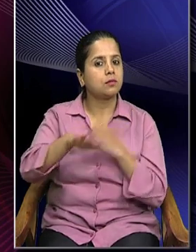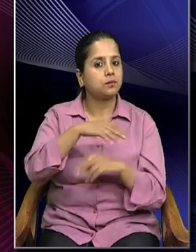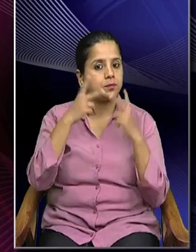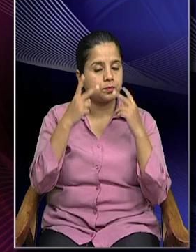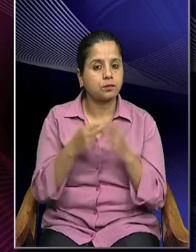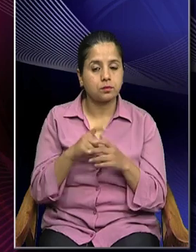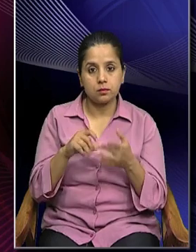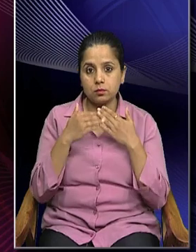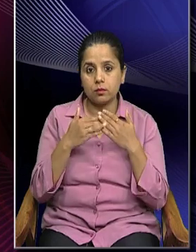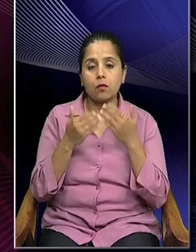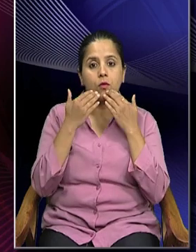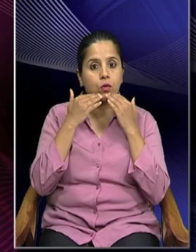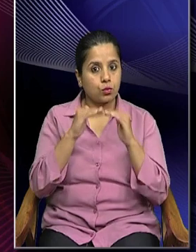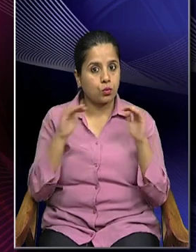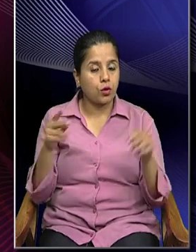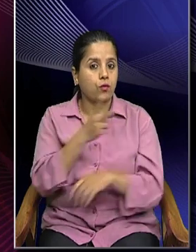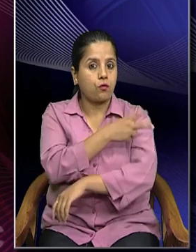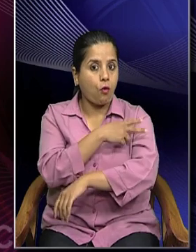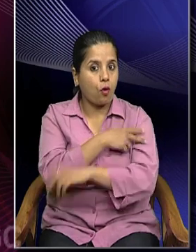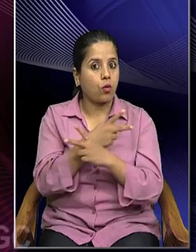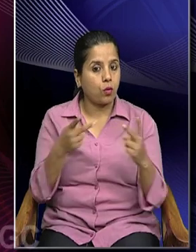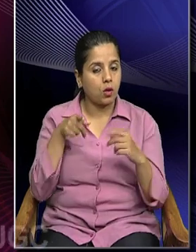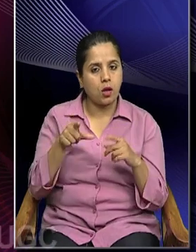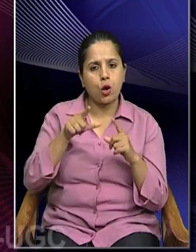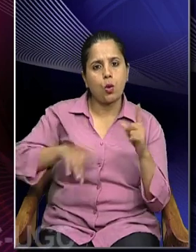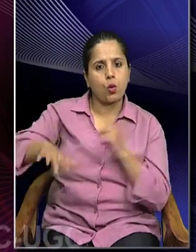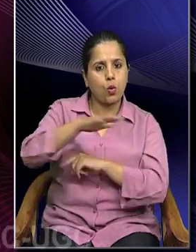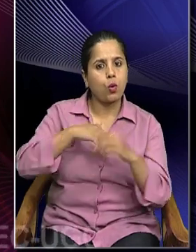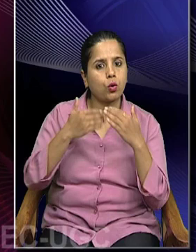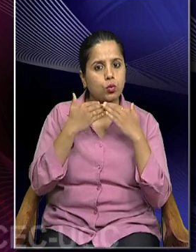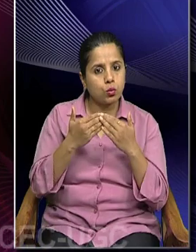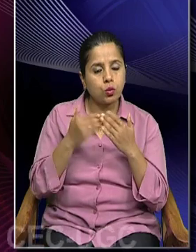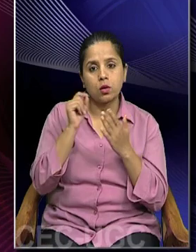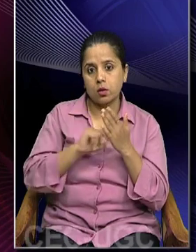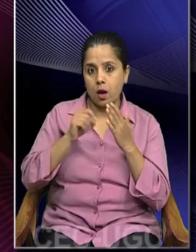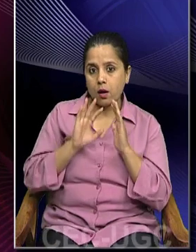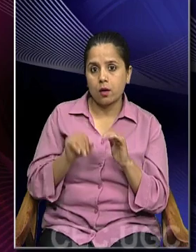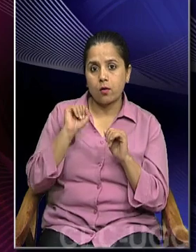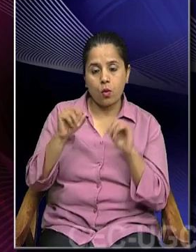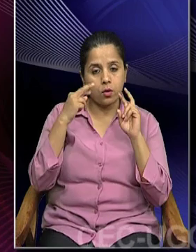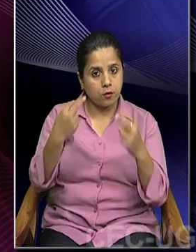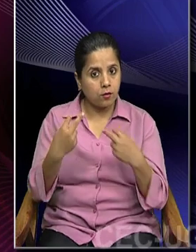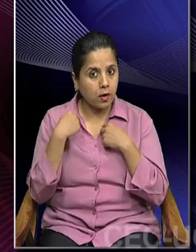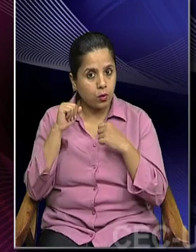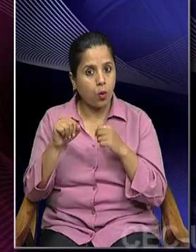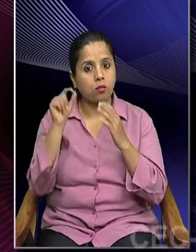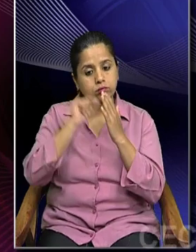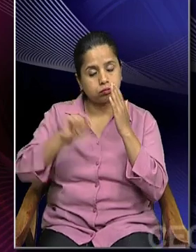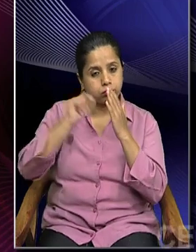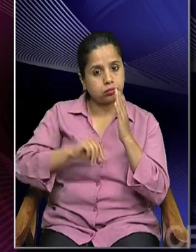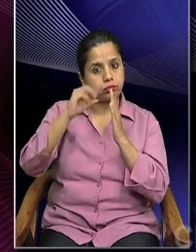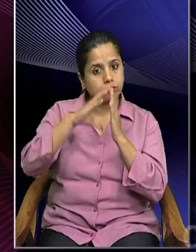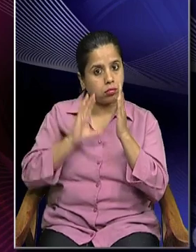The education student volunteer in the local schools and write their reflective essays on